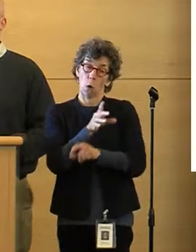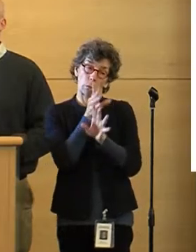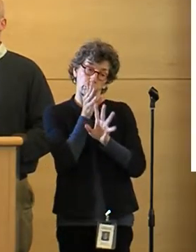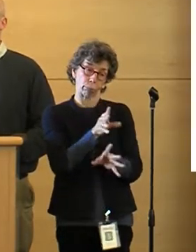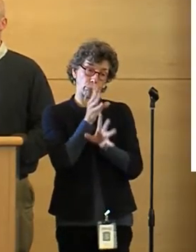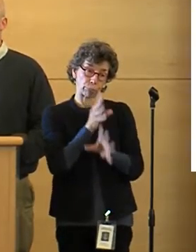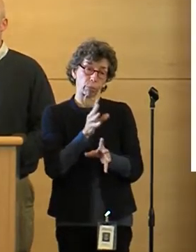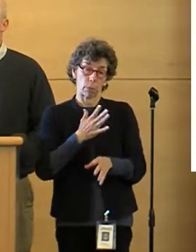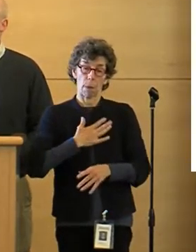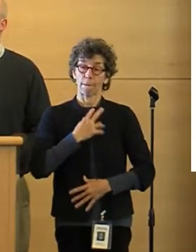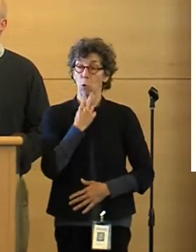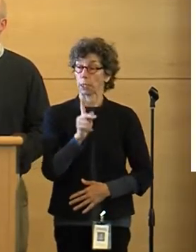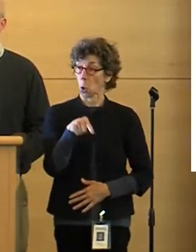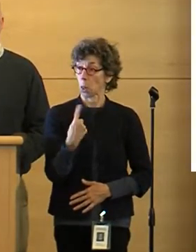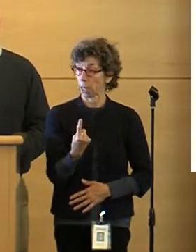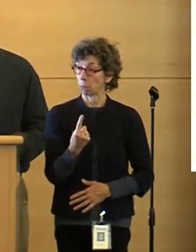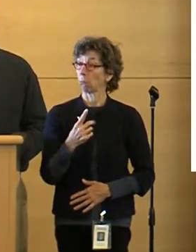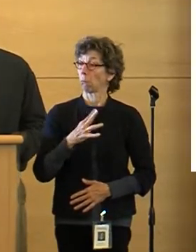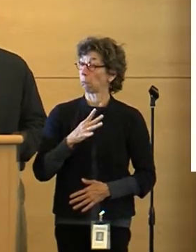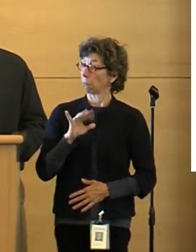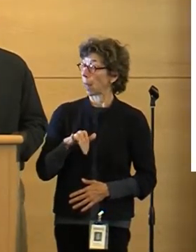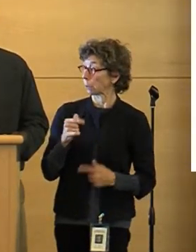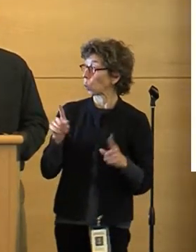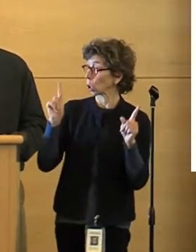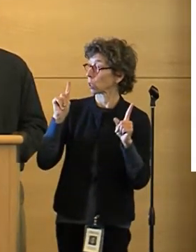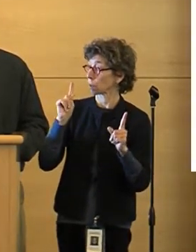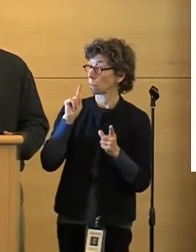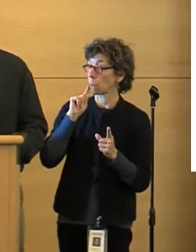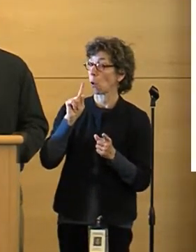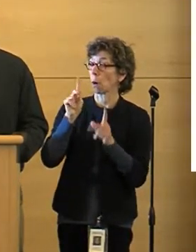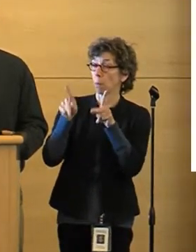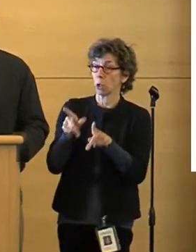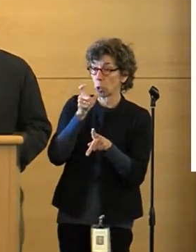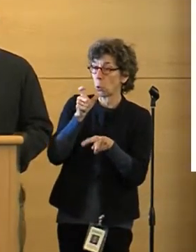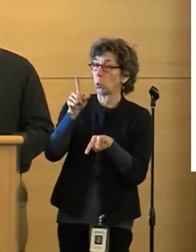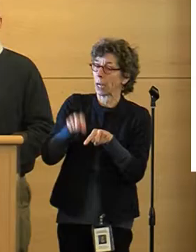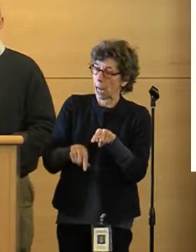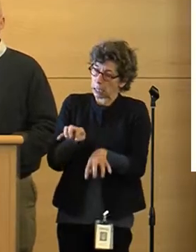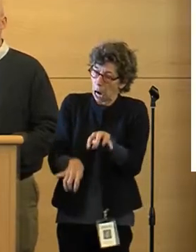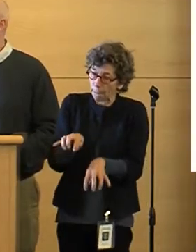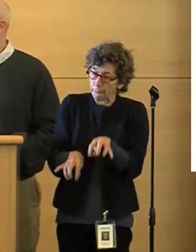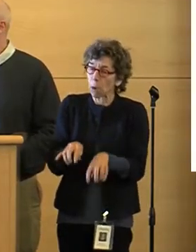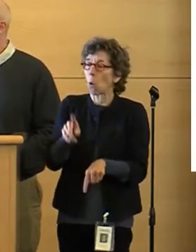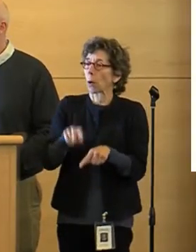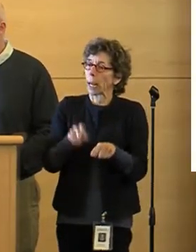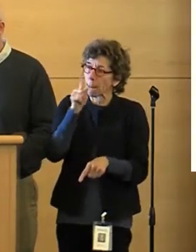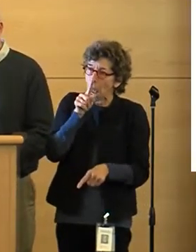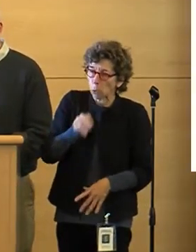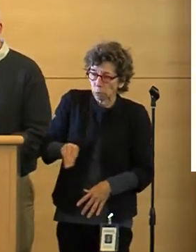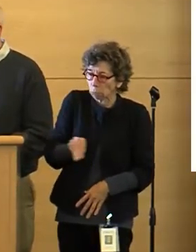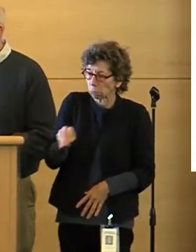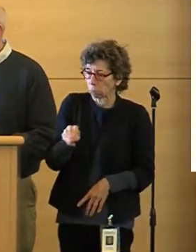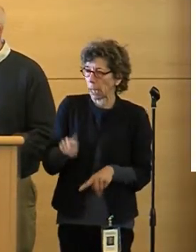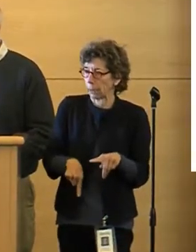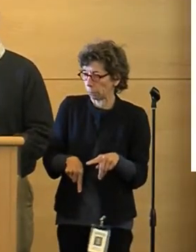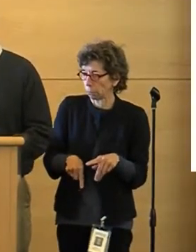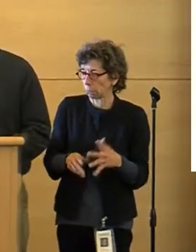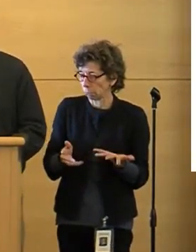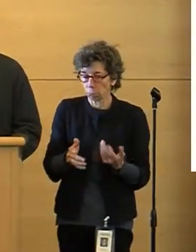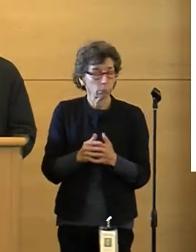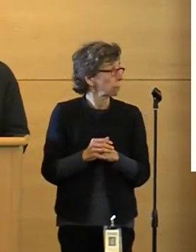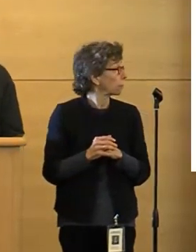device makes that communication possible. Speech recognition, the ability to